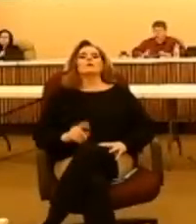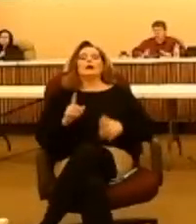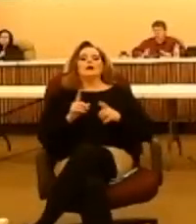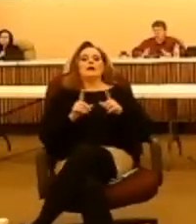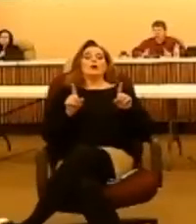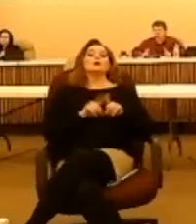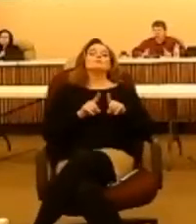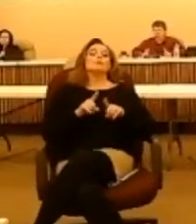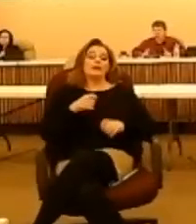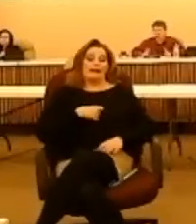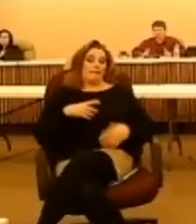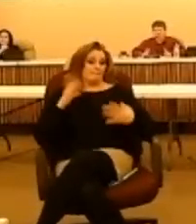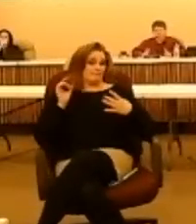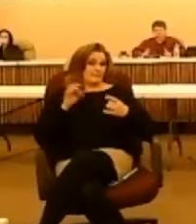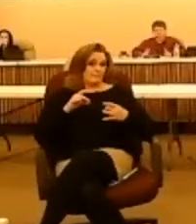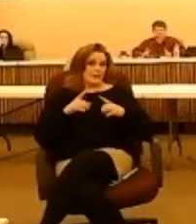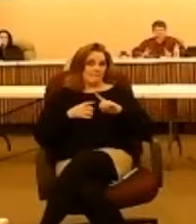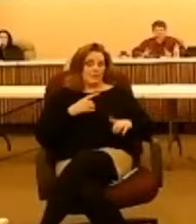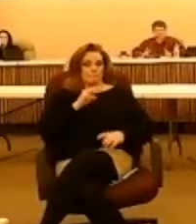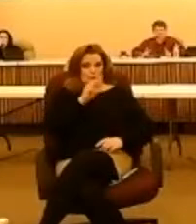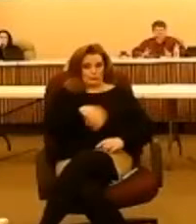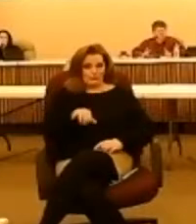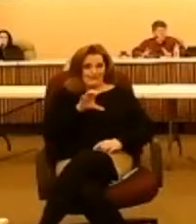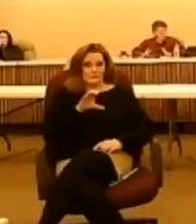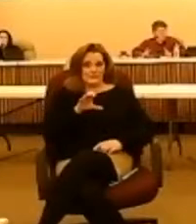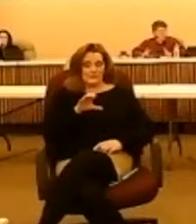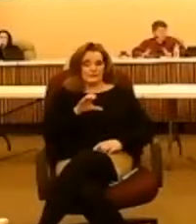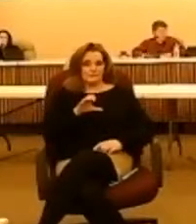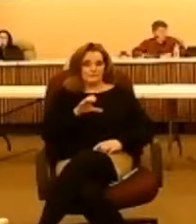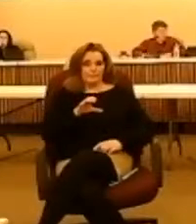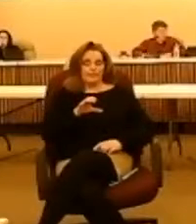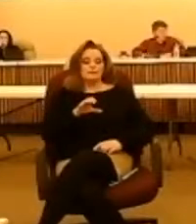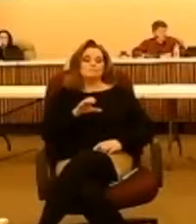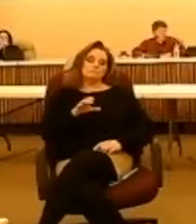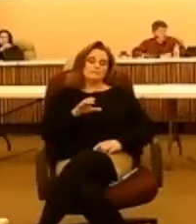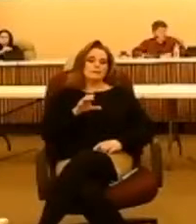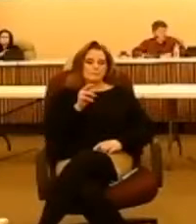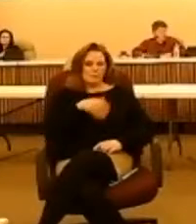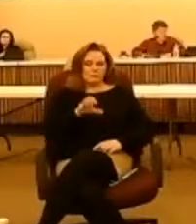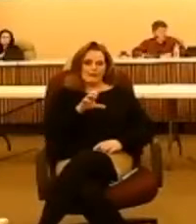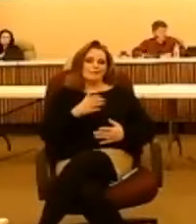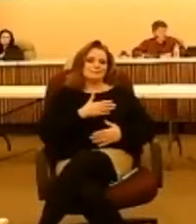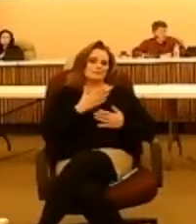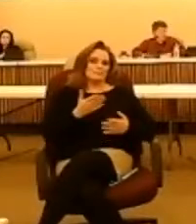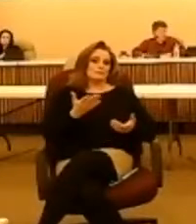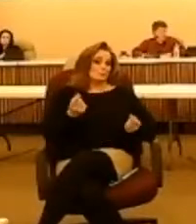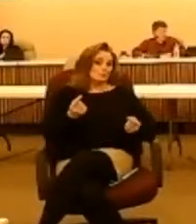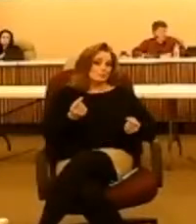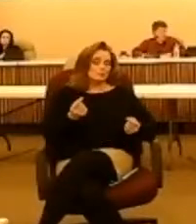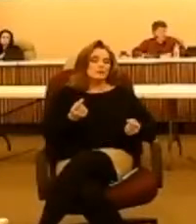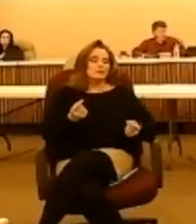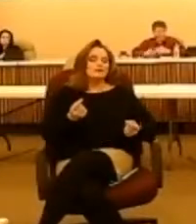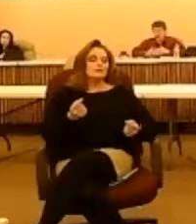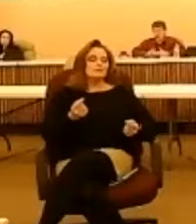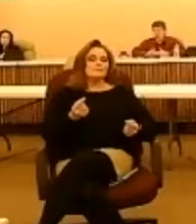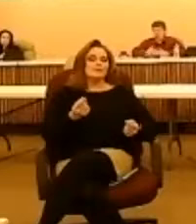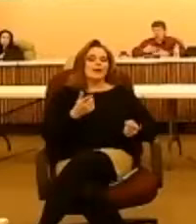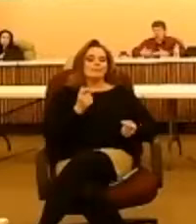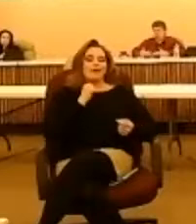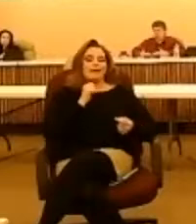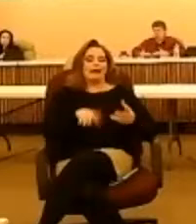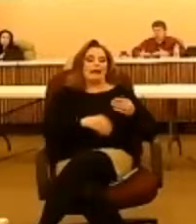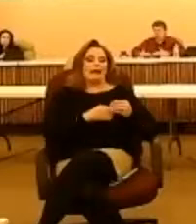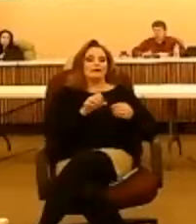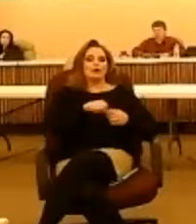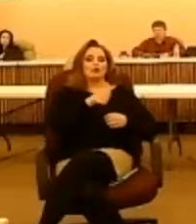also received feedback from Monroe County suggesting that they add an